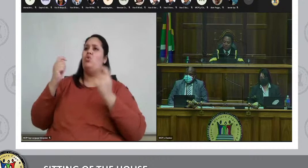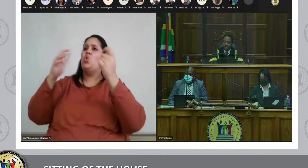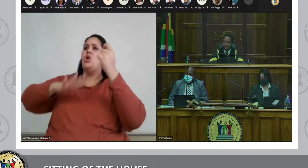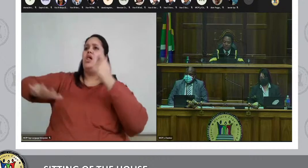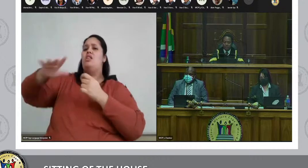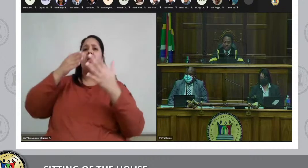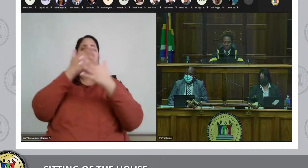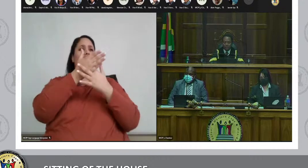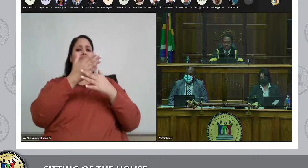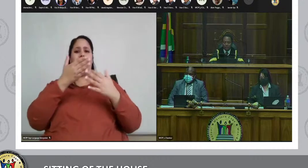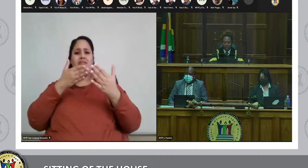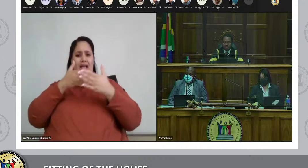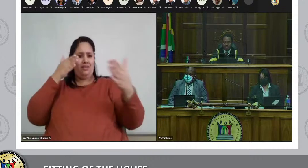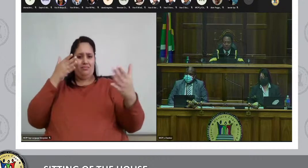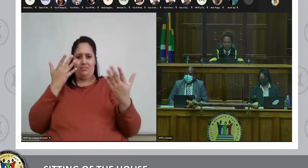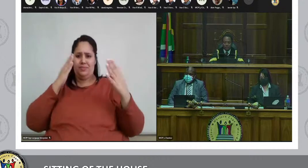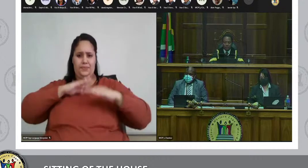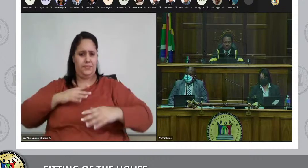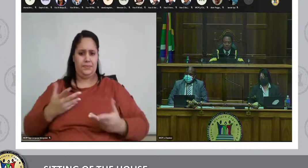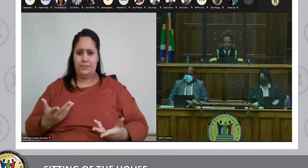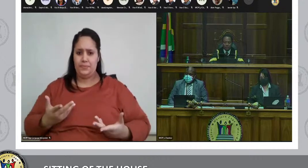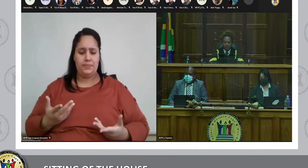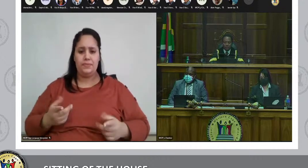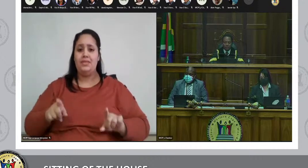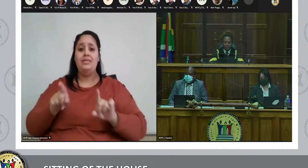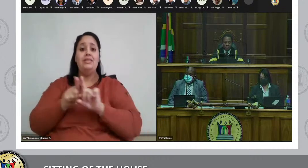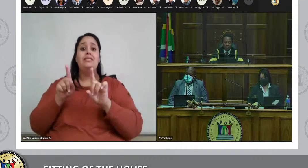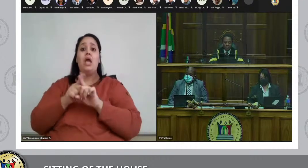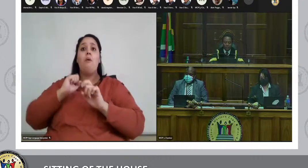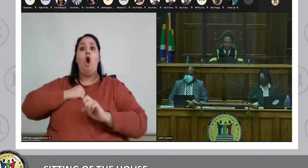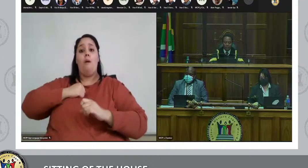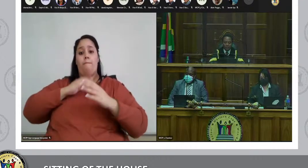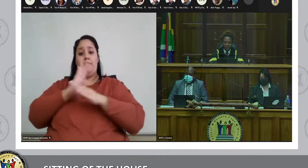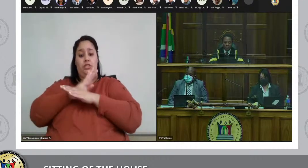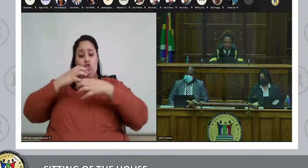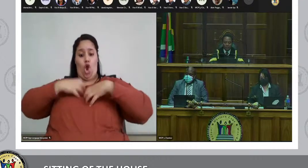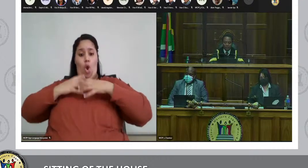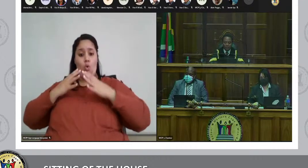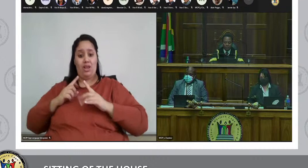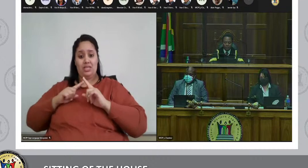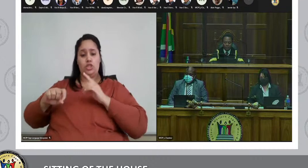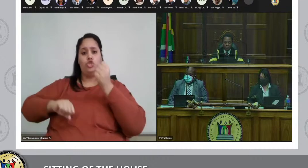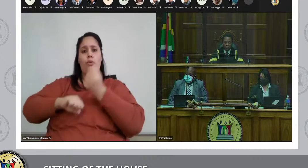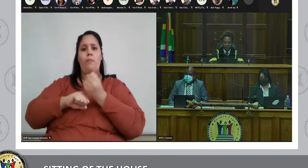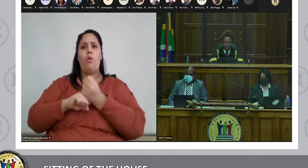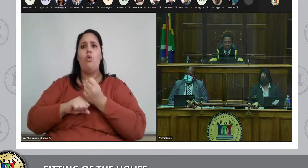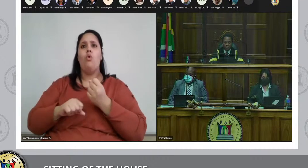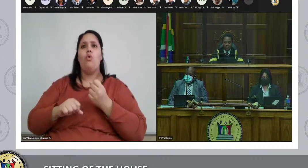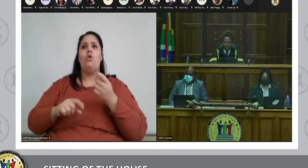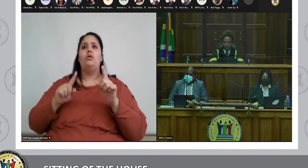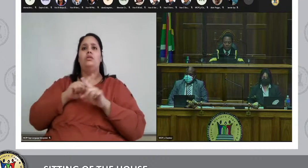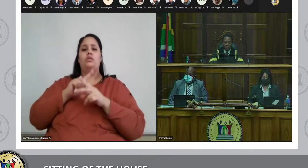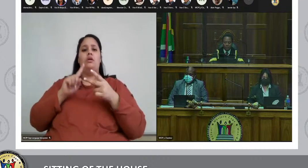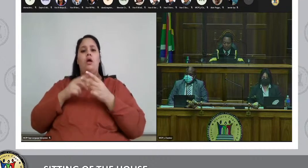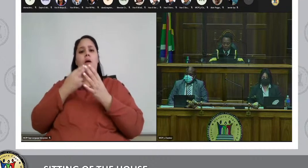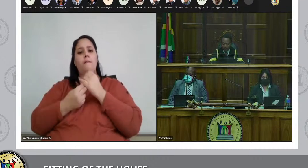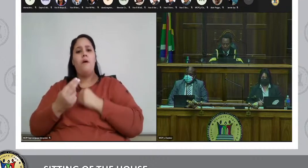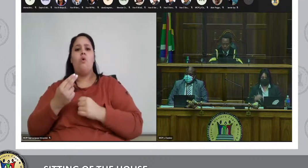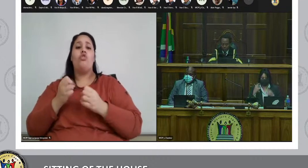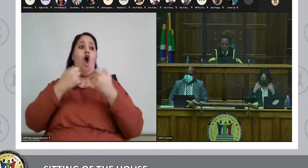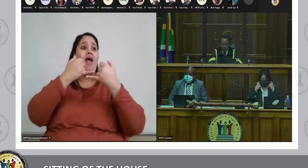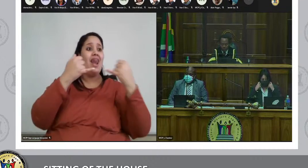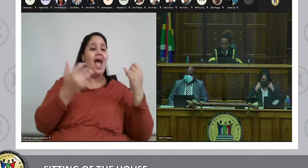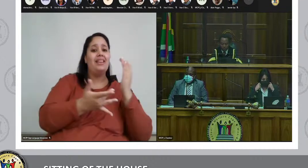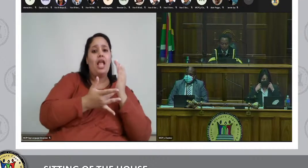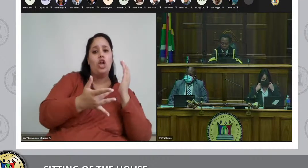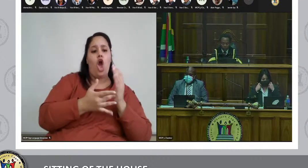to the initiatives such as Jump for Entrepreneurs, COVID-19 support funders, Go Digital Western